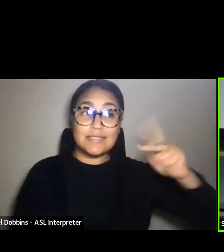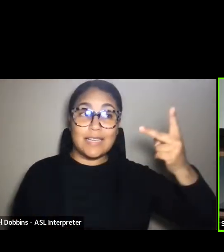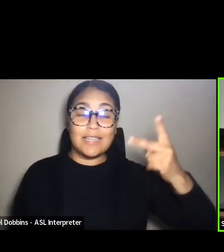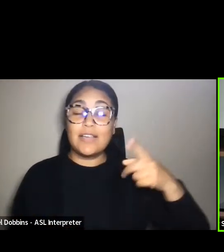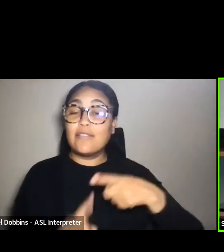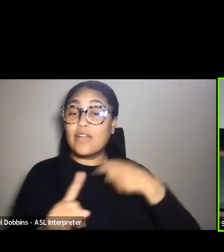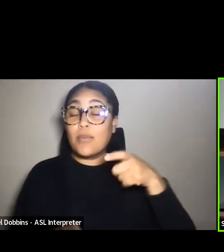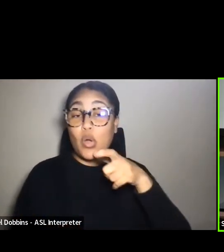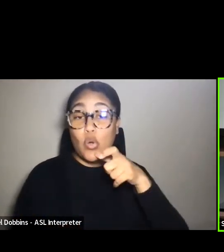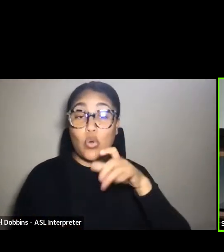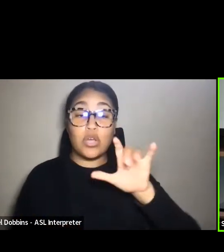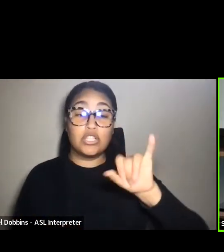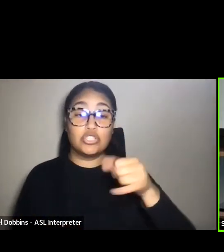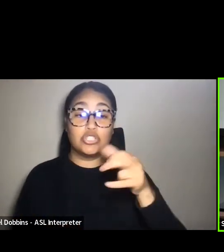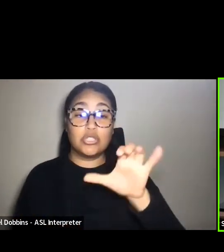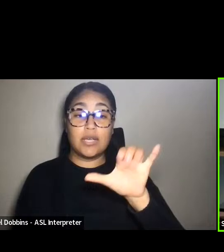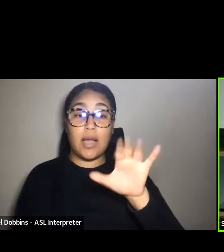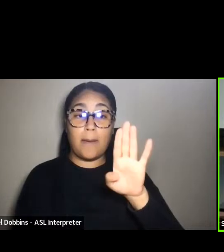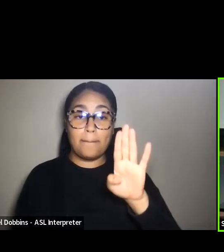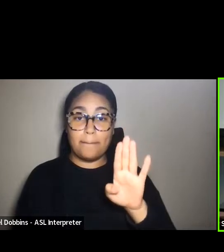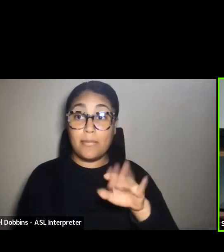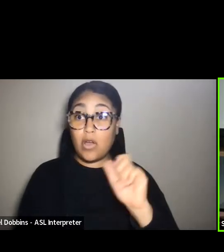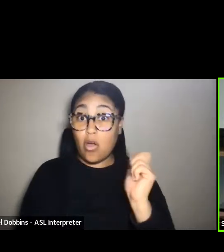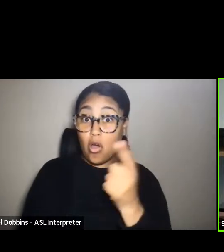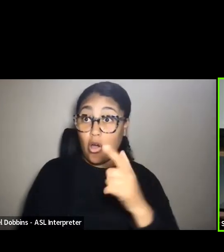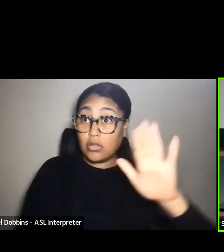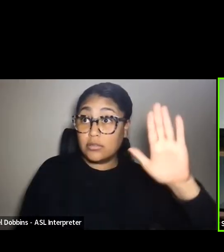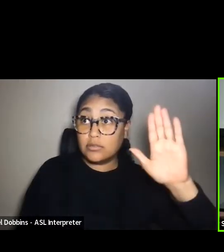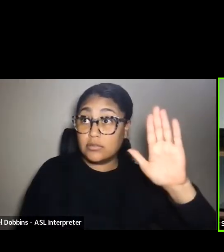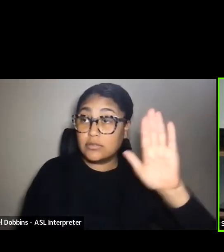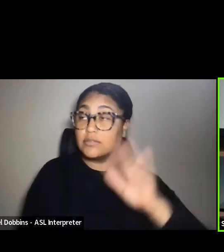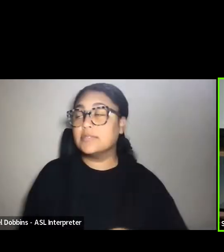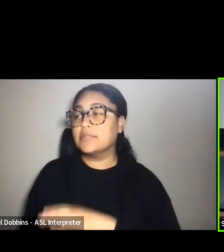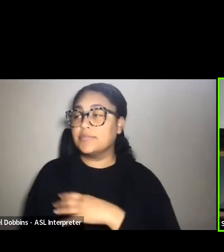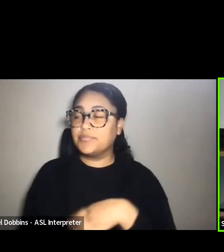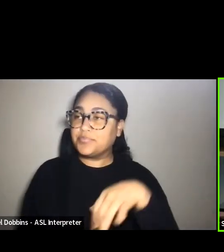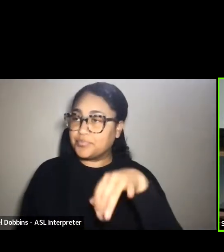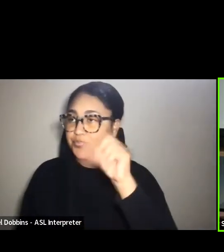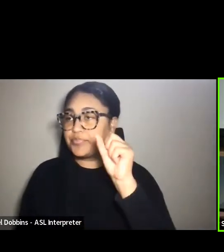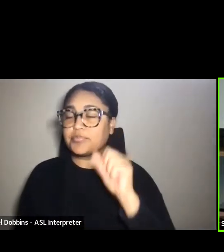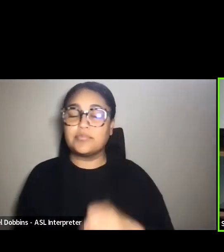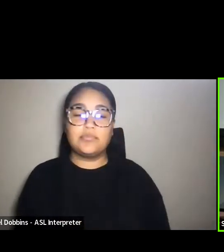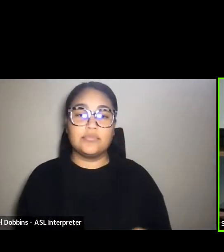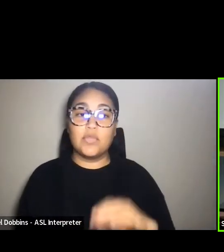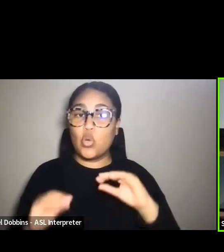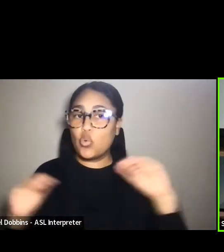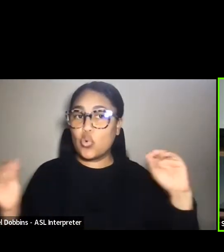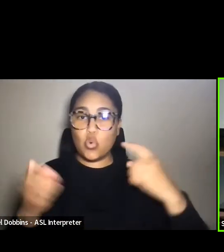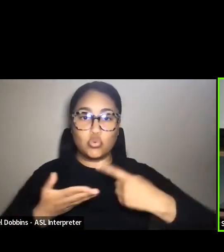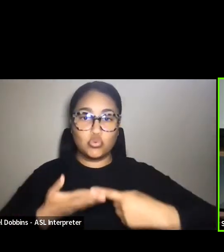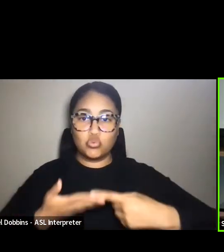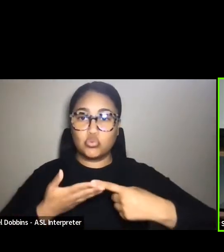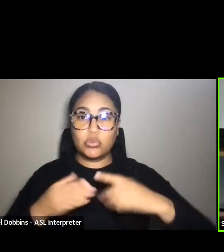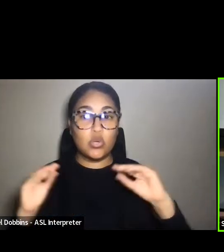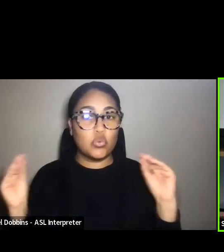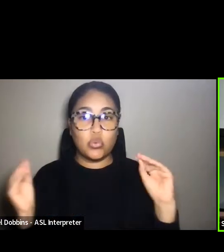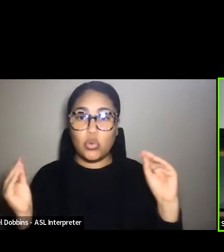by Trustee Jacobson. All in favor? Aye. Aye. And there was no discussion and